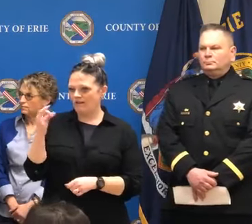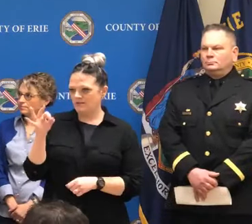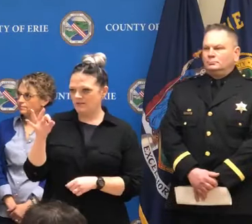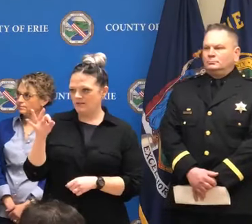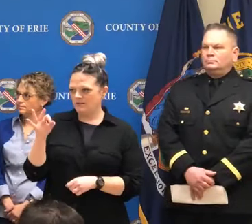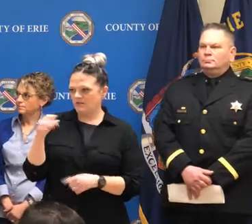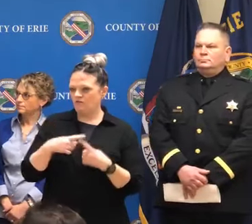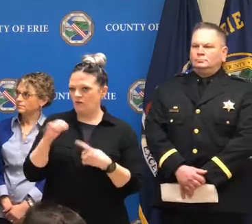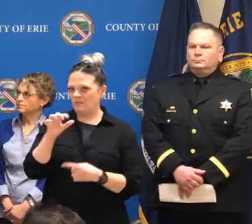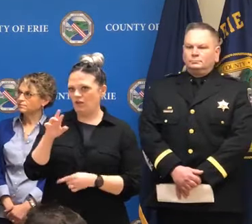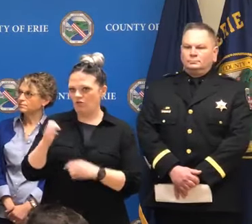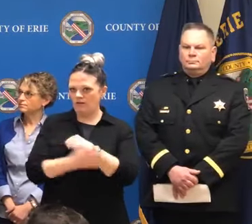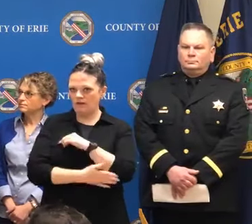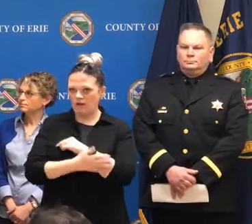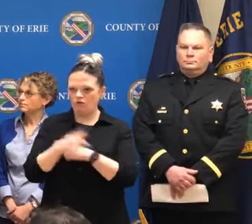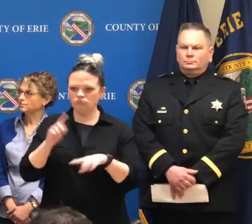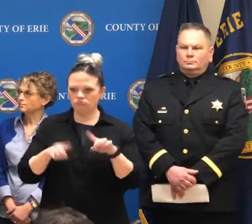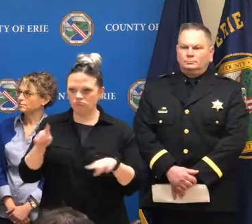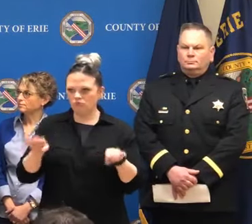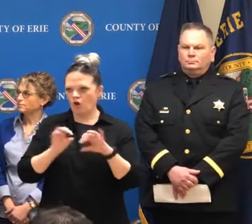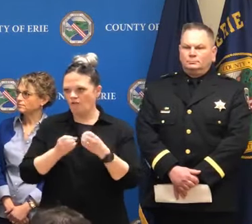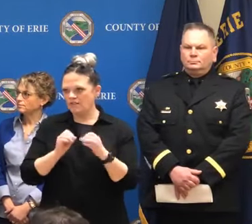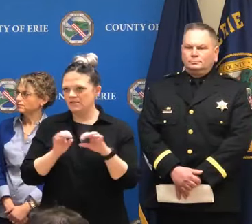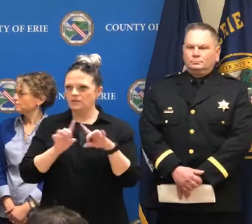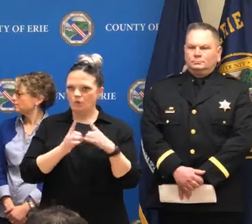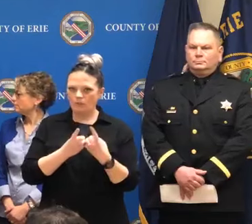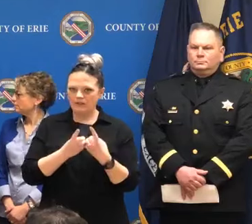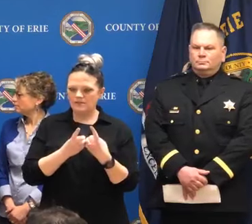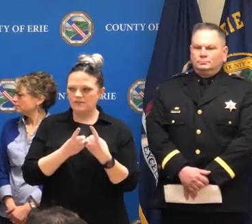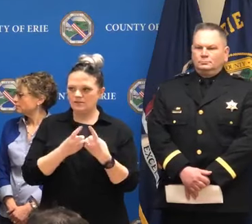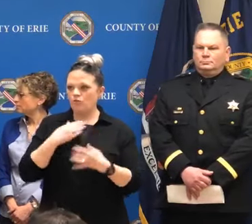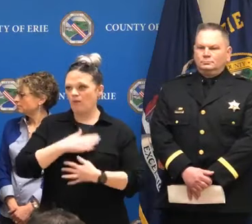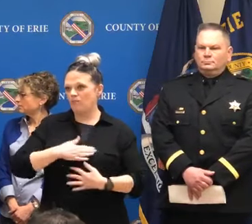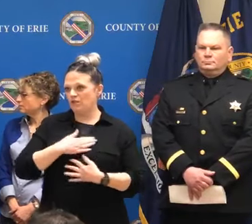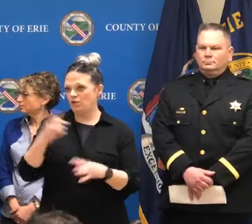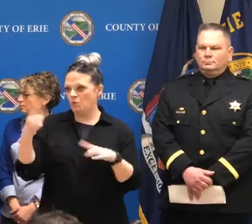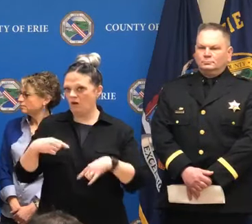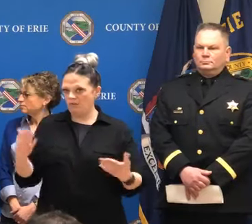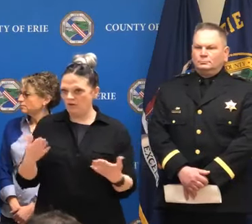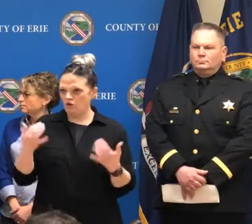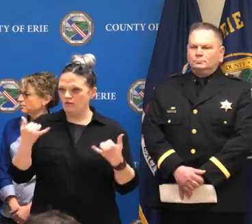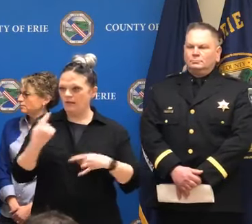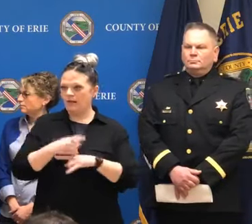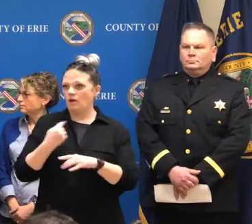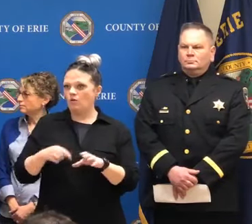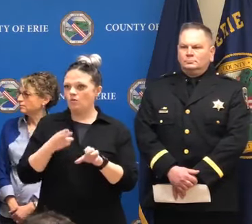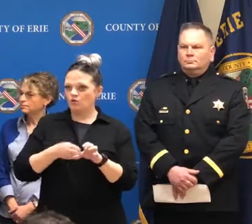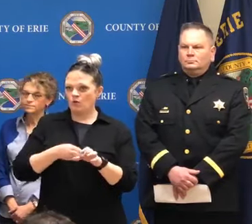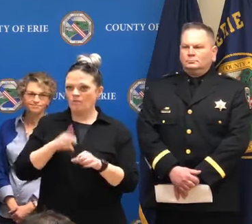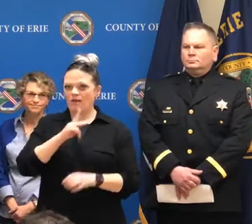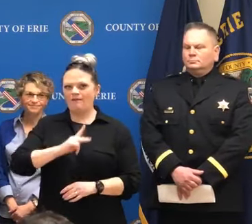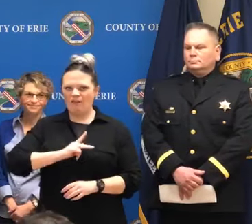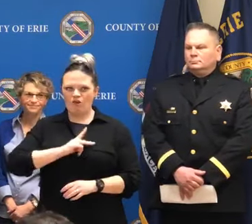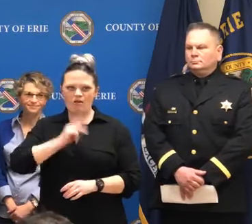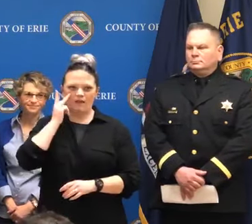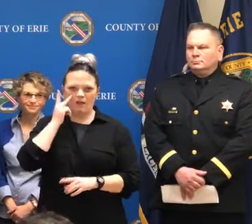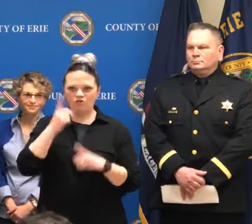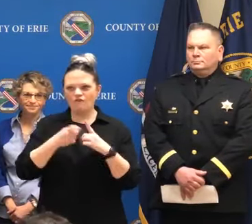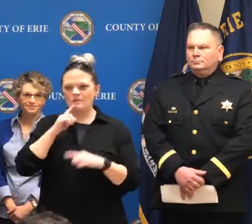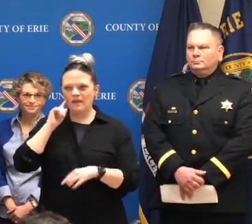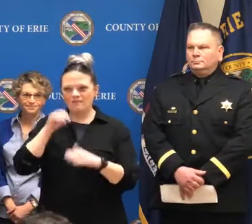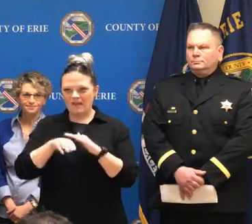Erie County and its various units, offices, and departments. I appreciate you being here. Today we're joined by Karen and Kendra from